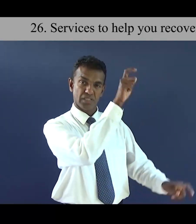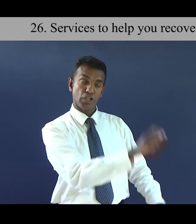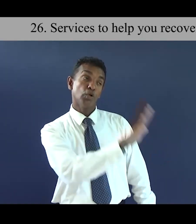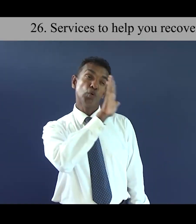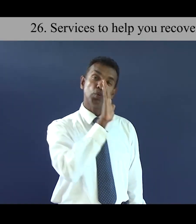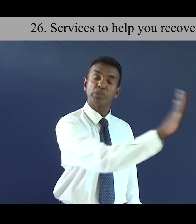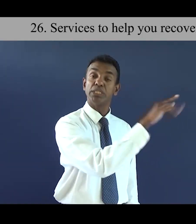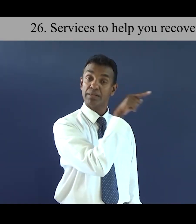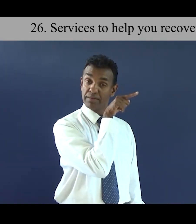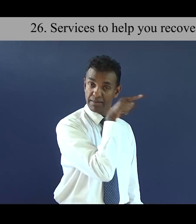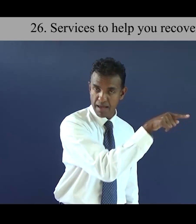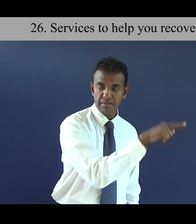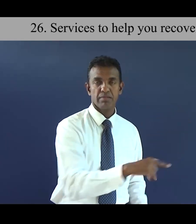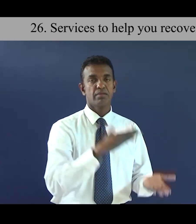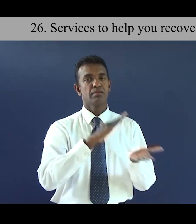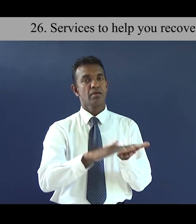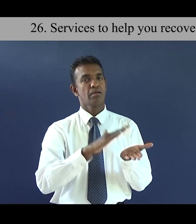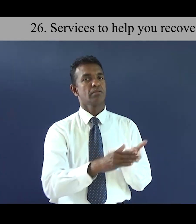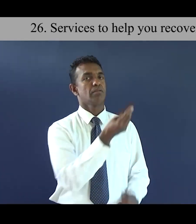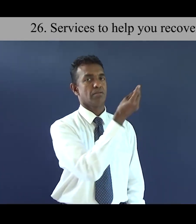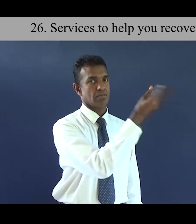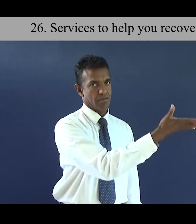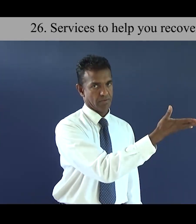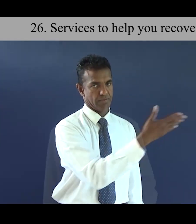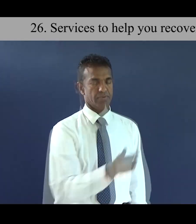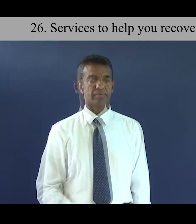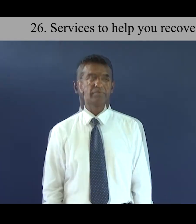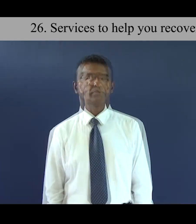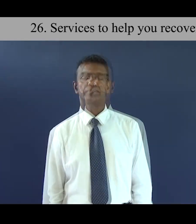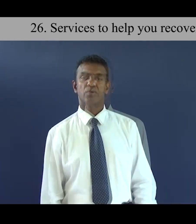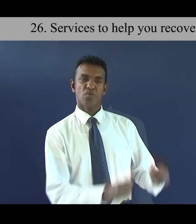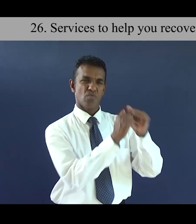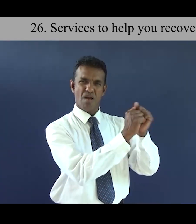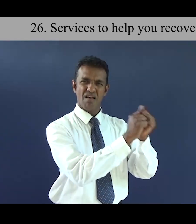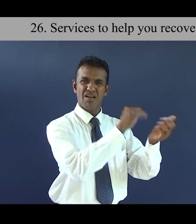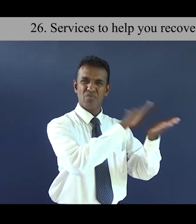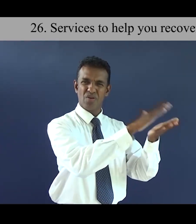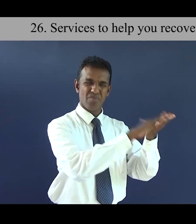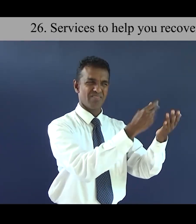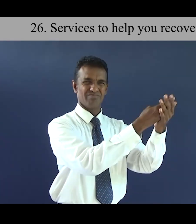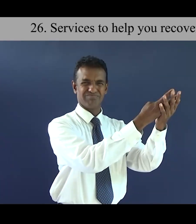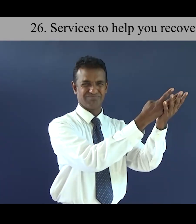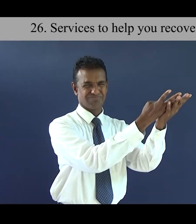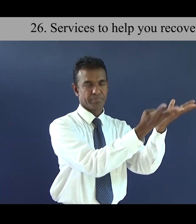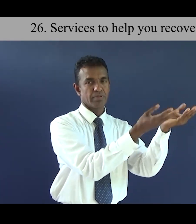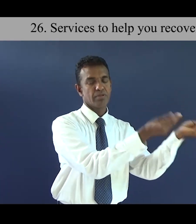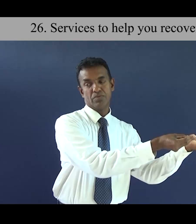strengths at an early stage so that disabled people get the support